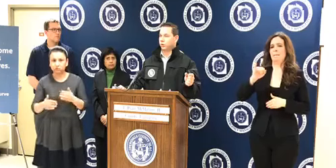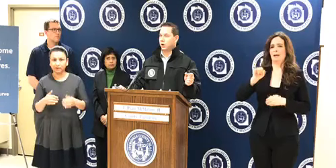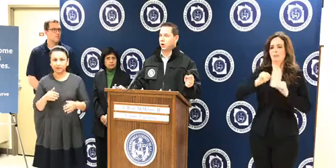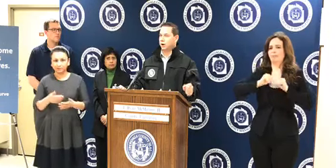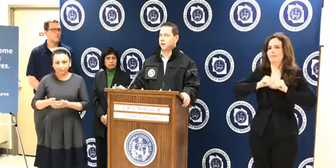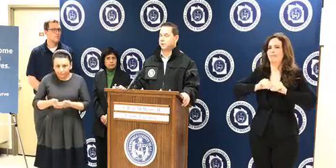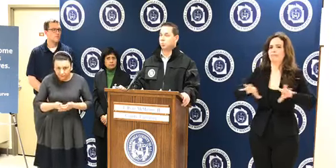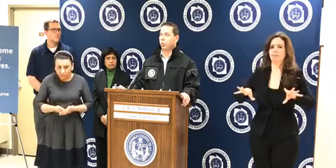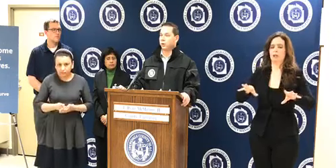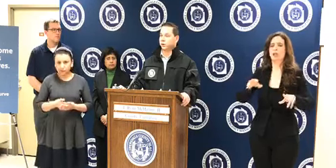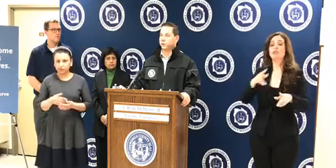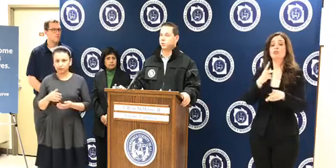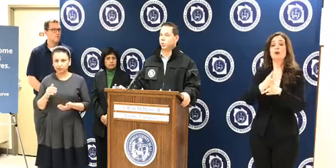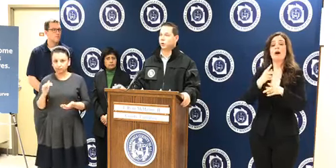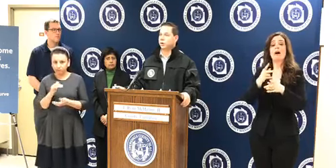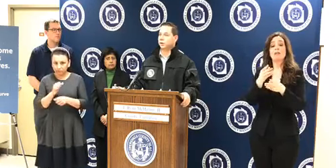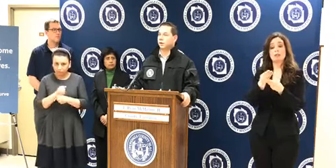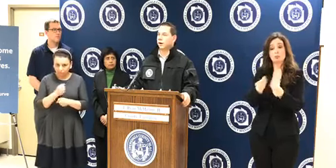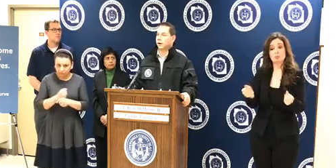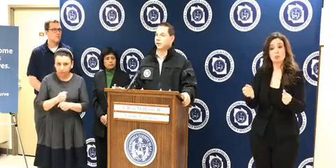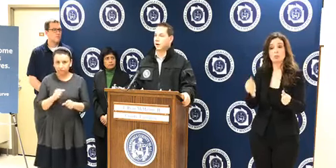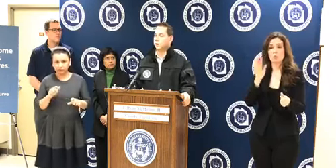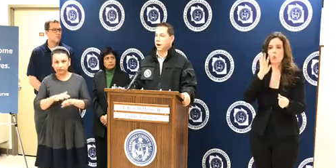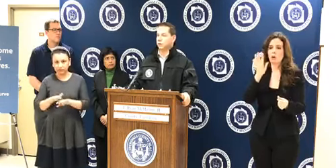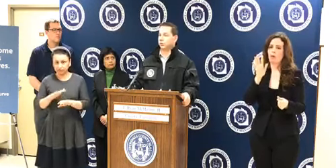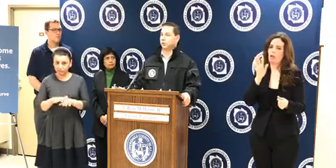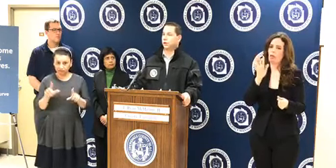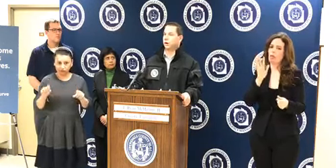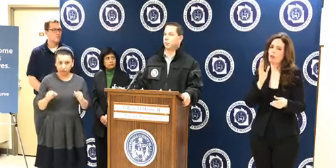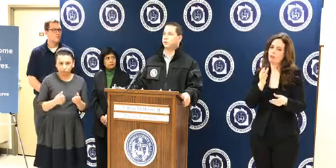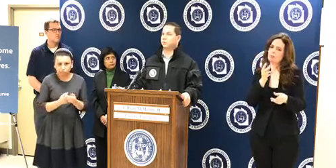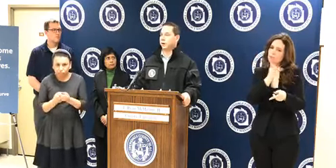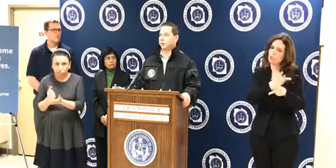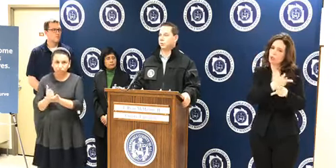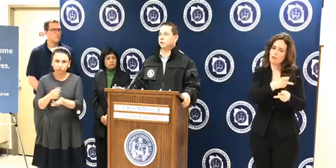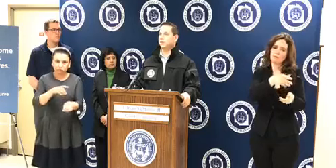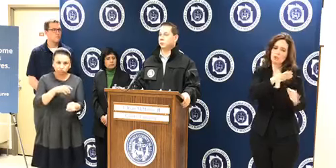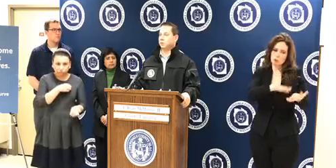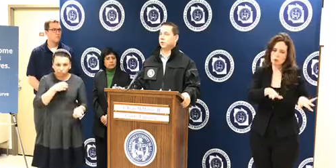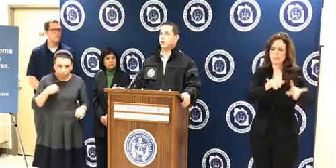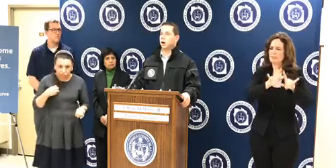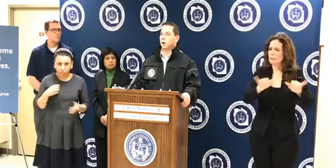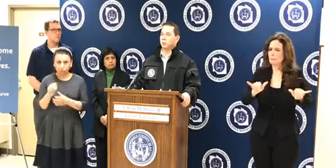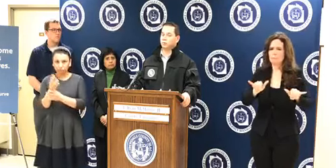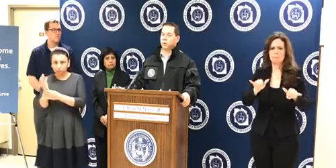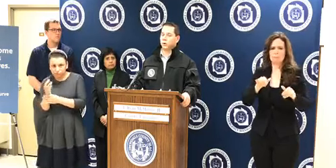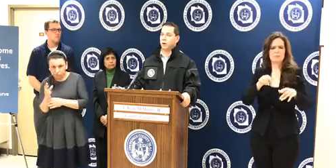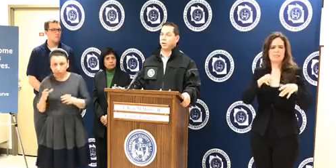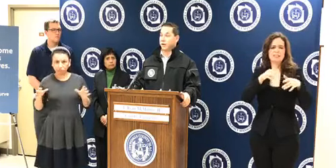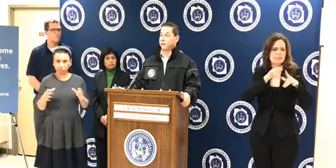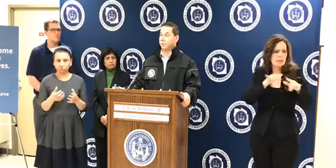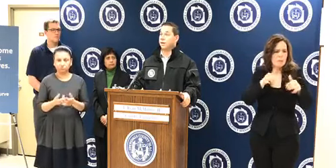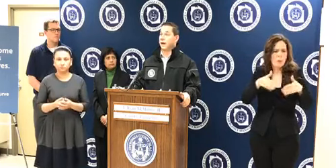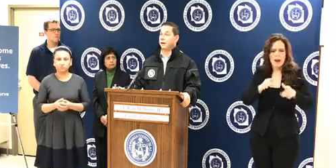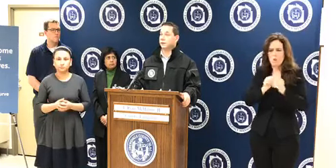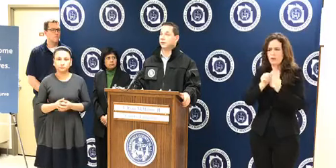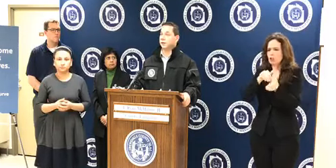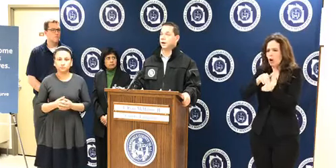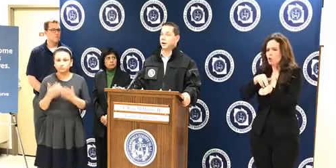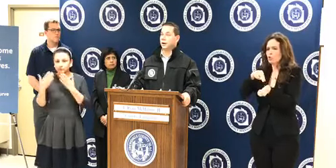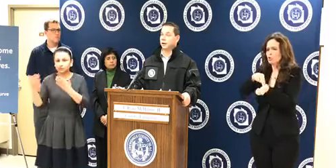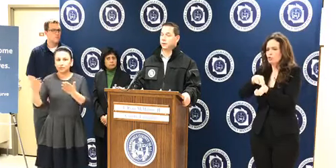workers are as important at this point as our doctors and our emergency management teams. So I want to thank them